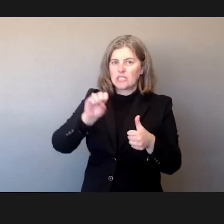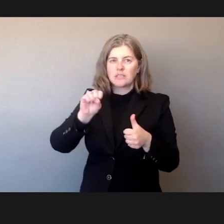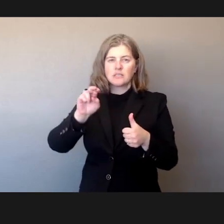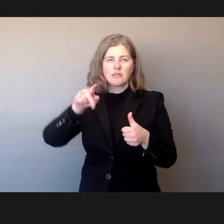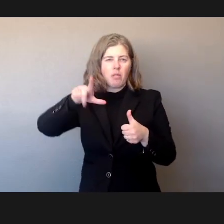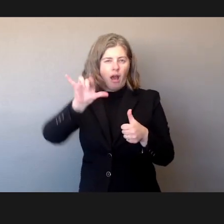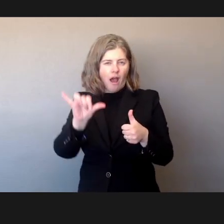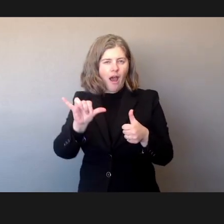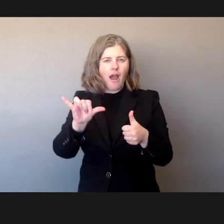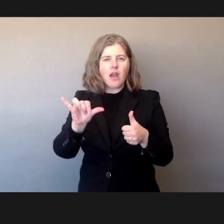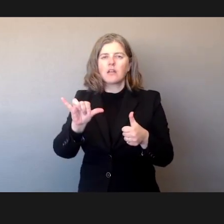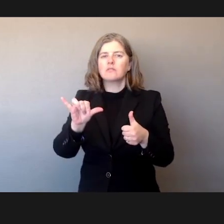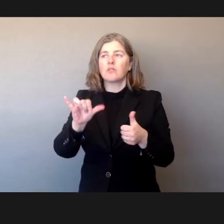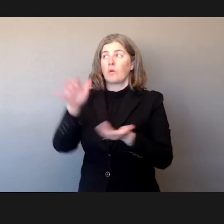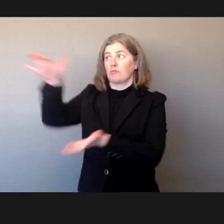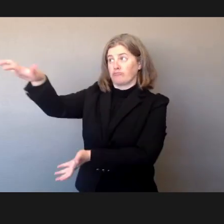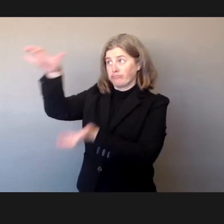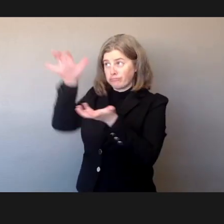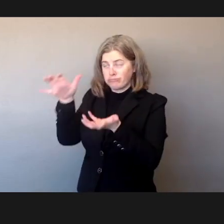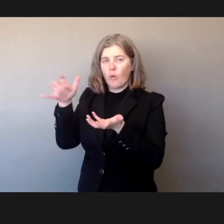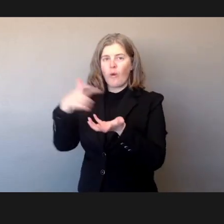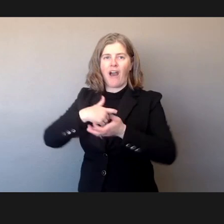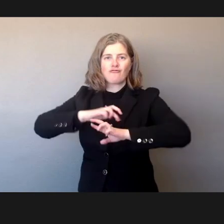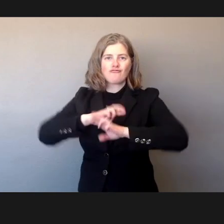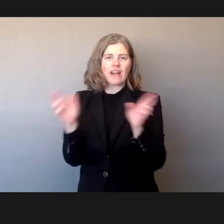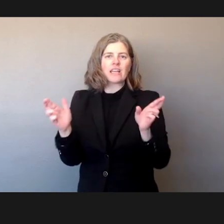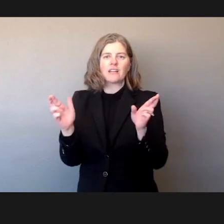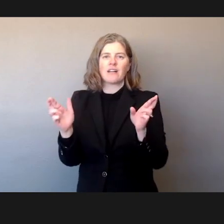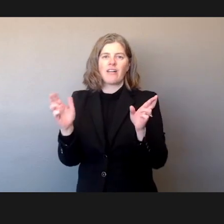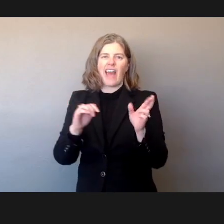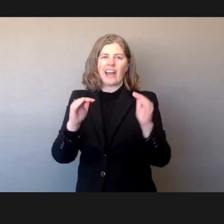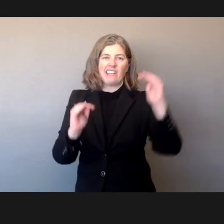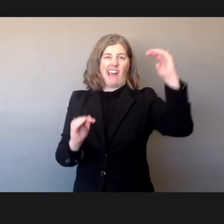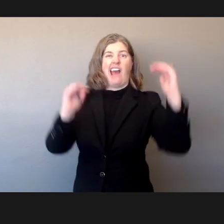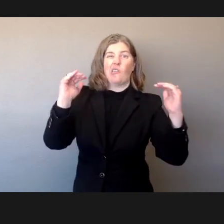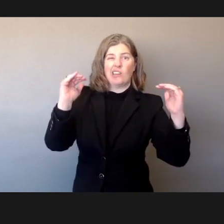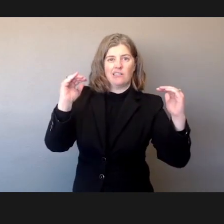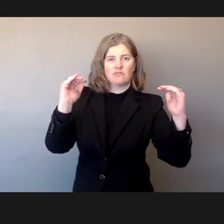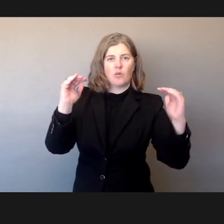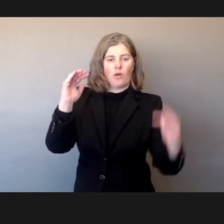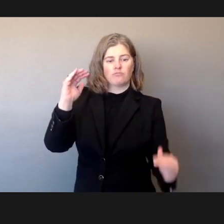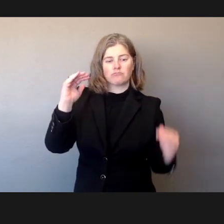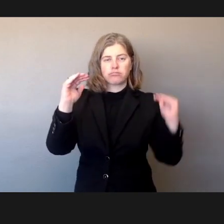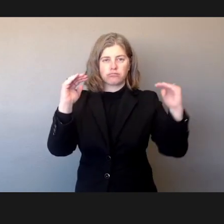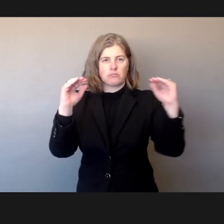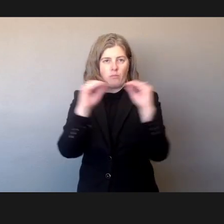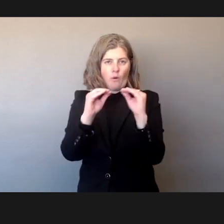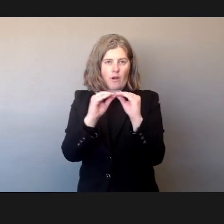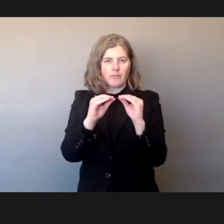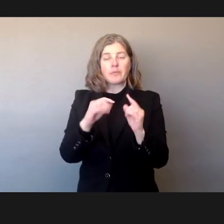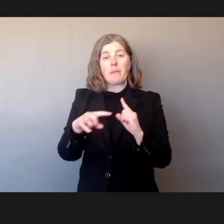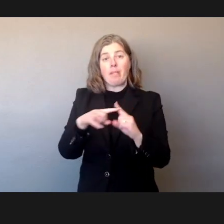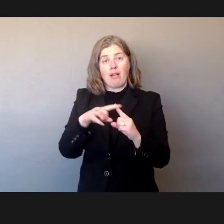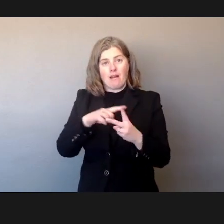to overcome the initial equity issues. And I think you heard me mention,